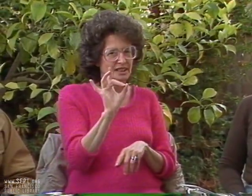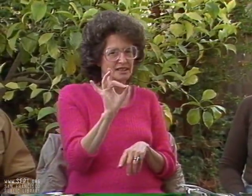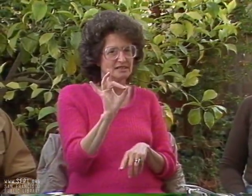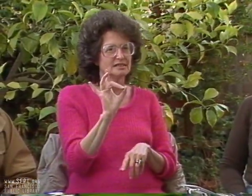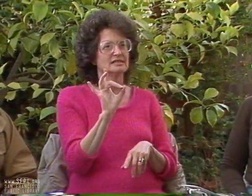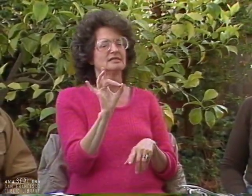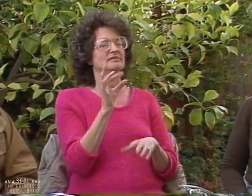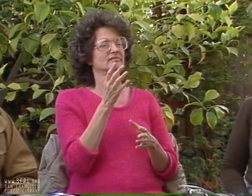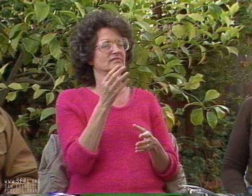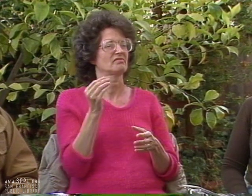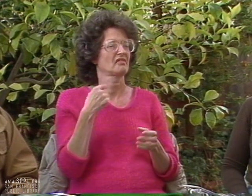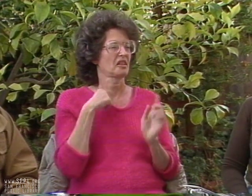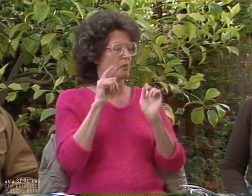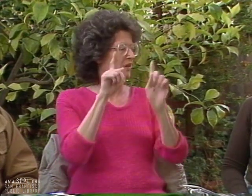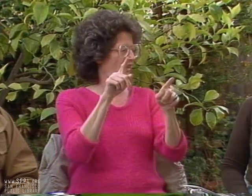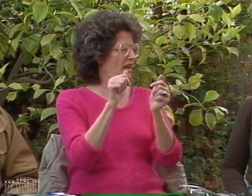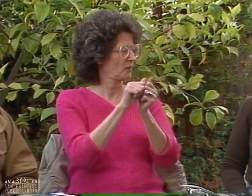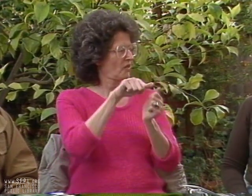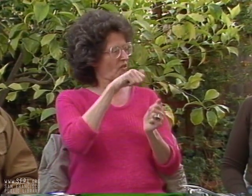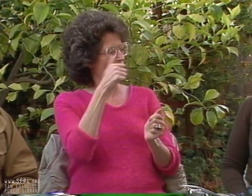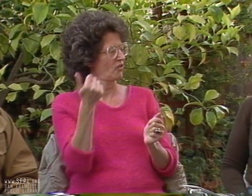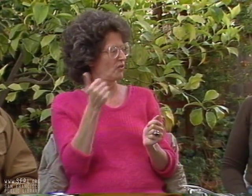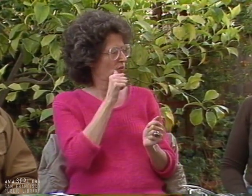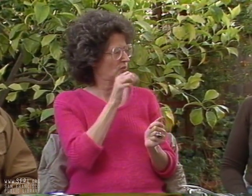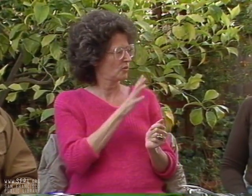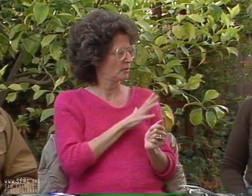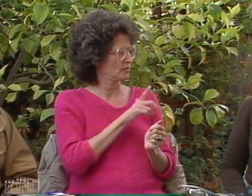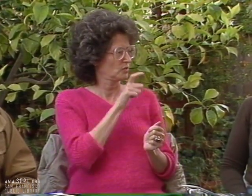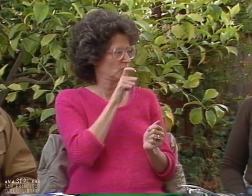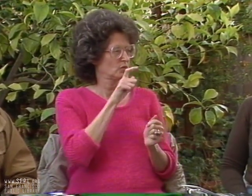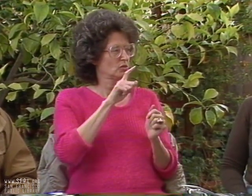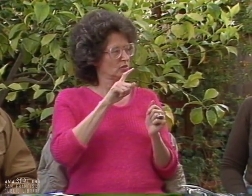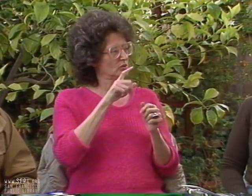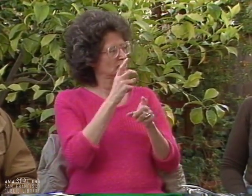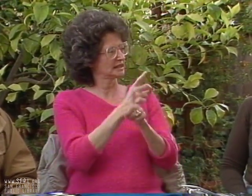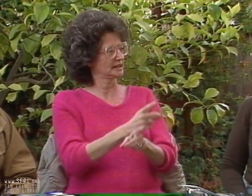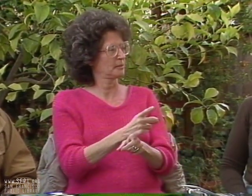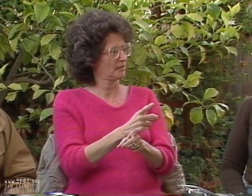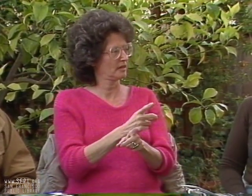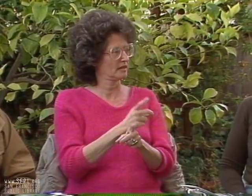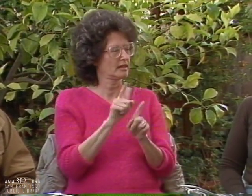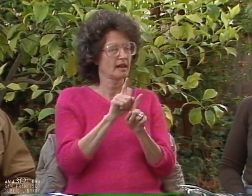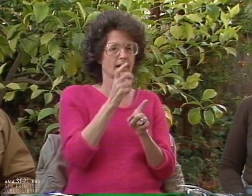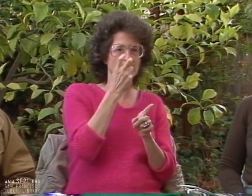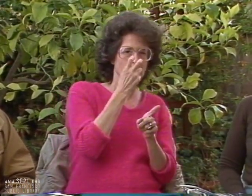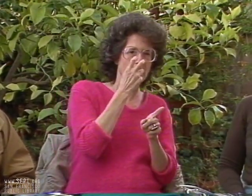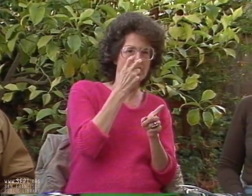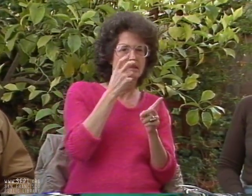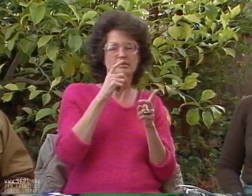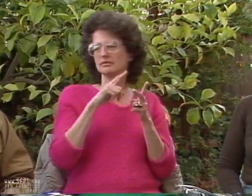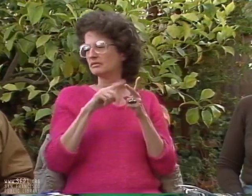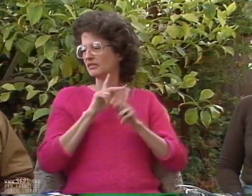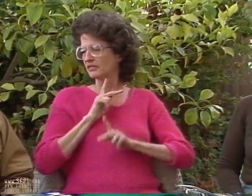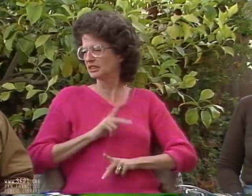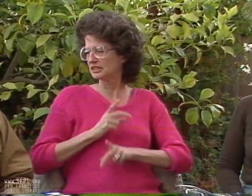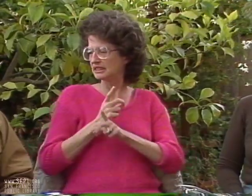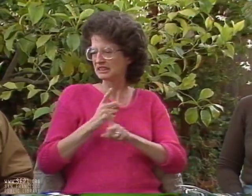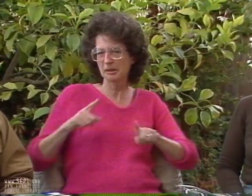I went with a coalition of disabled women, including those who were blind, physically disabled, and in